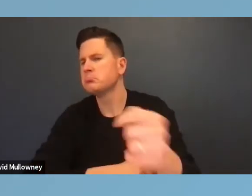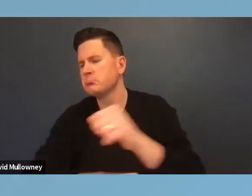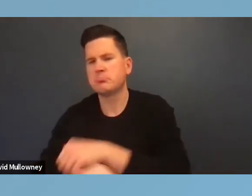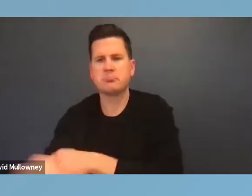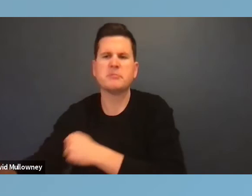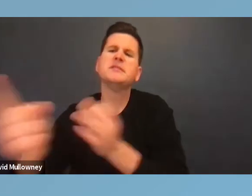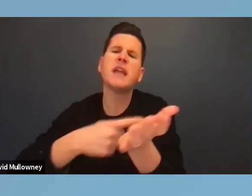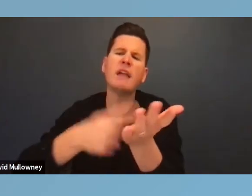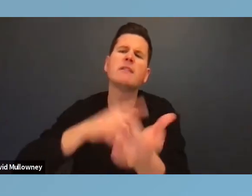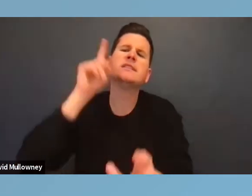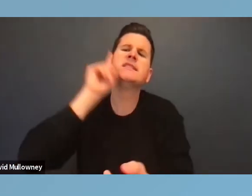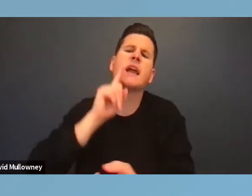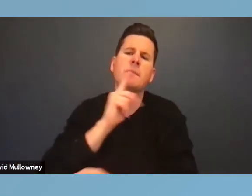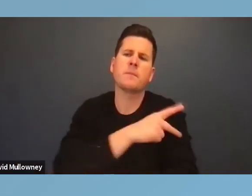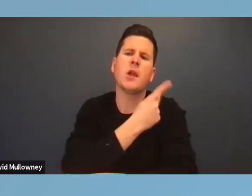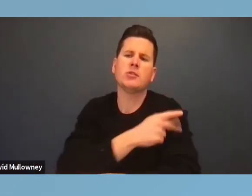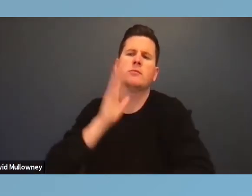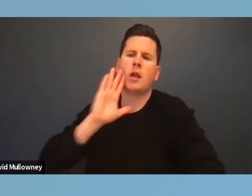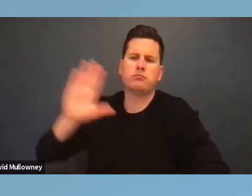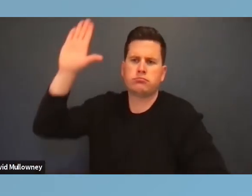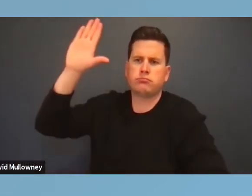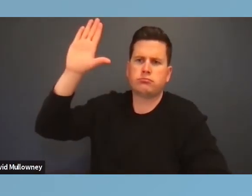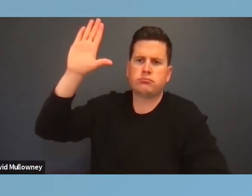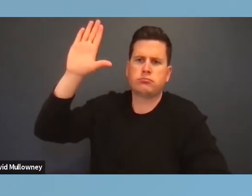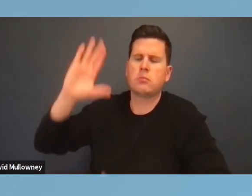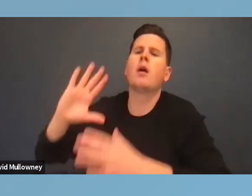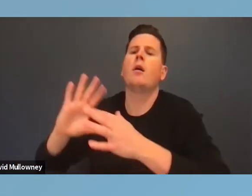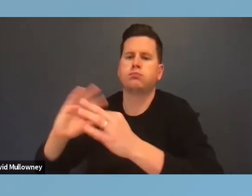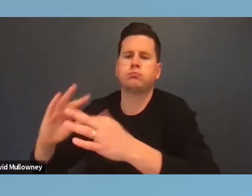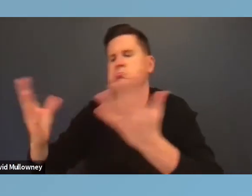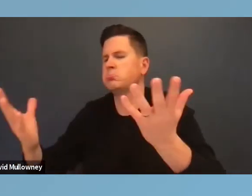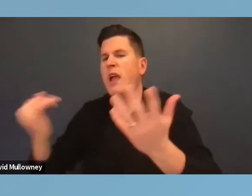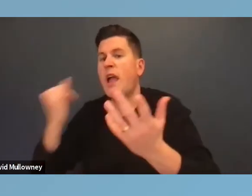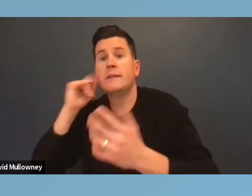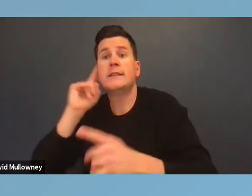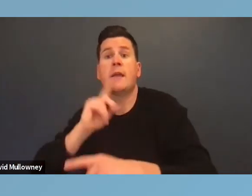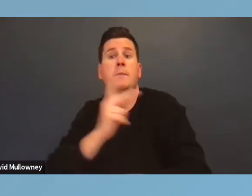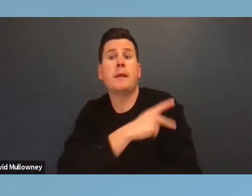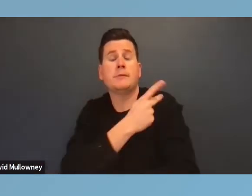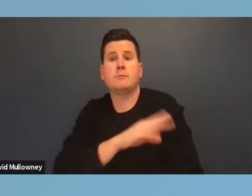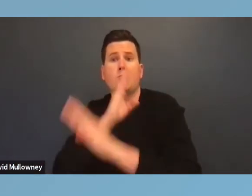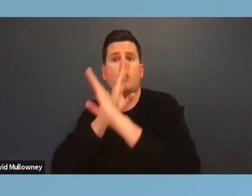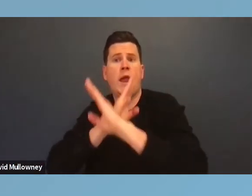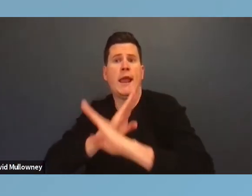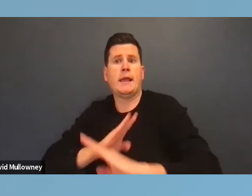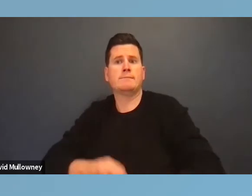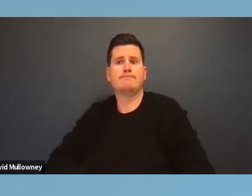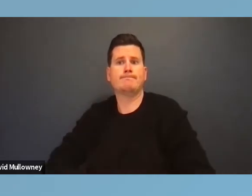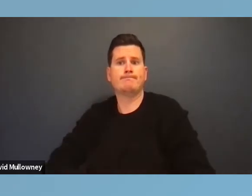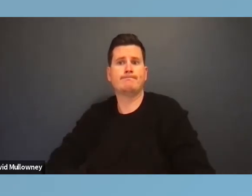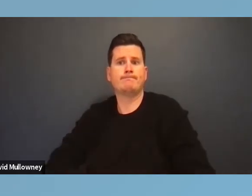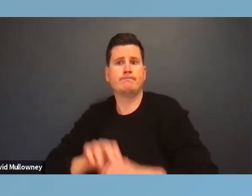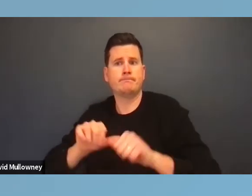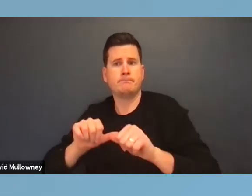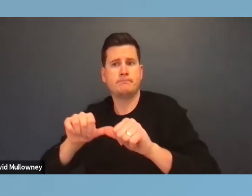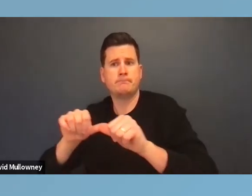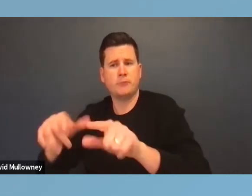have any questions, because deaf patients will tend to ask a question. If they're